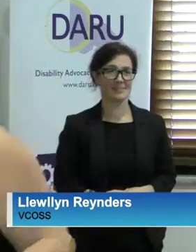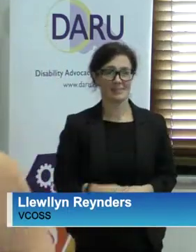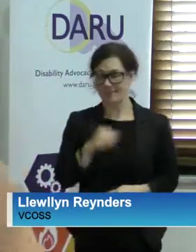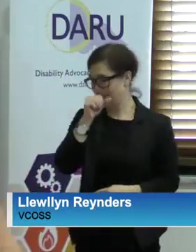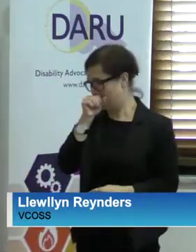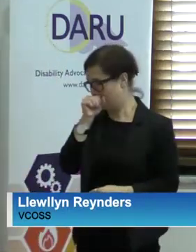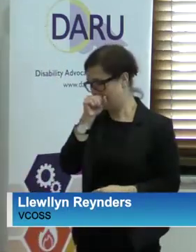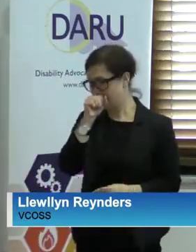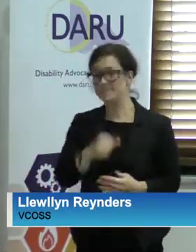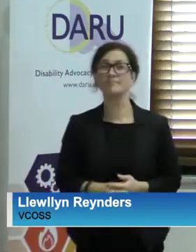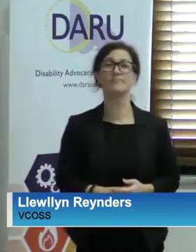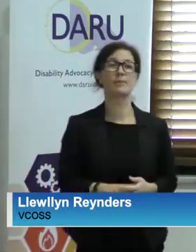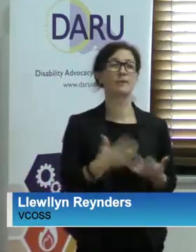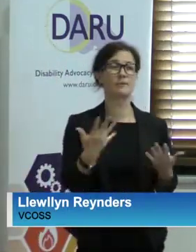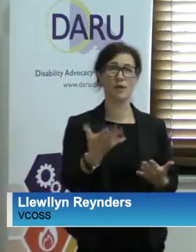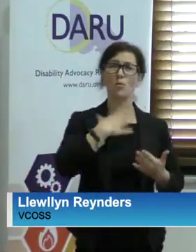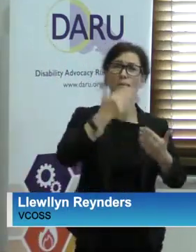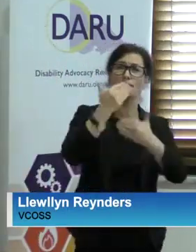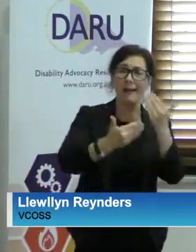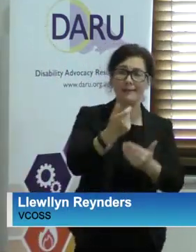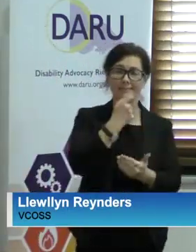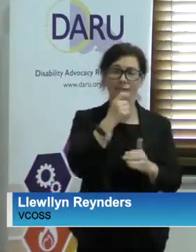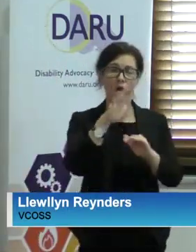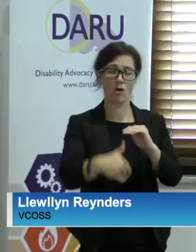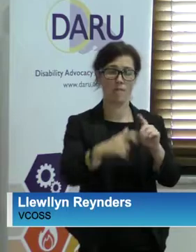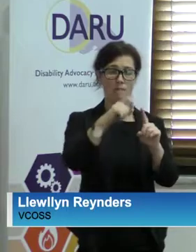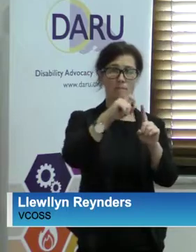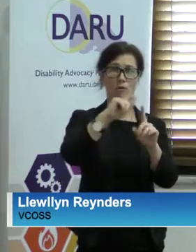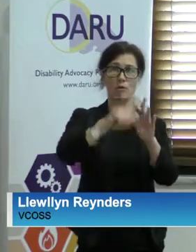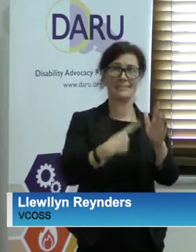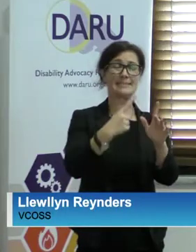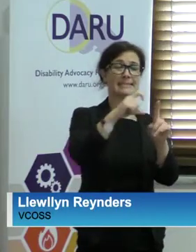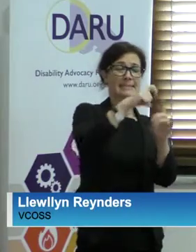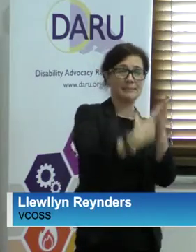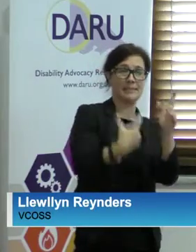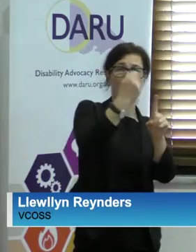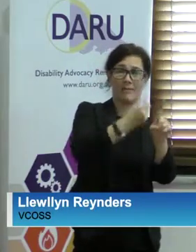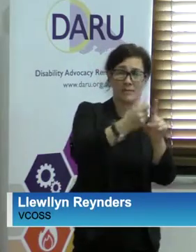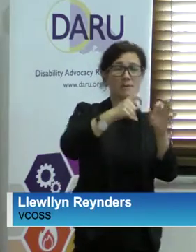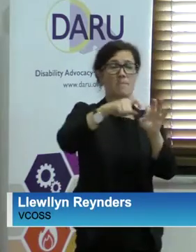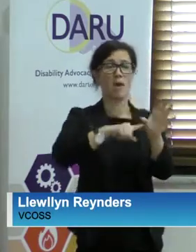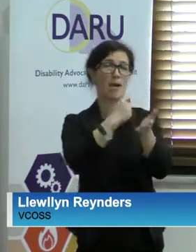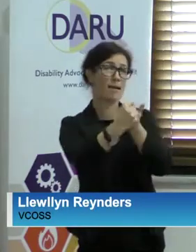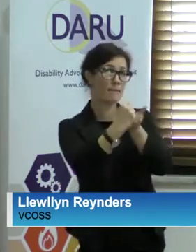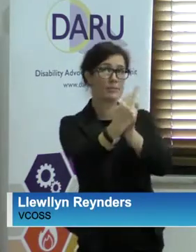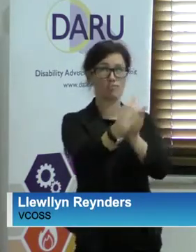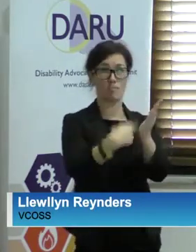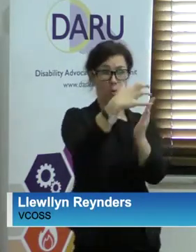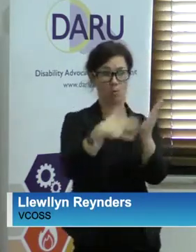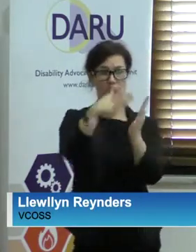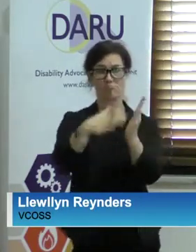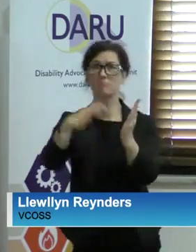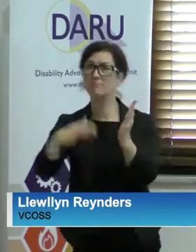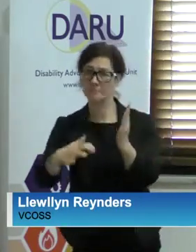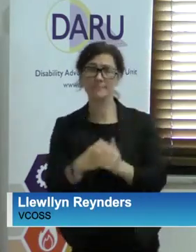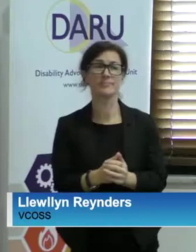And wanted to really spend today telling you a little bit about our Disability Advocacy by the Numbers report and